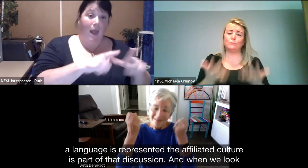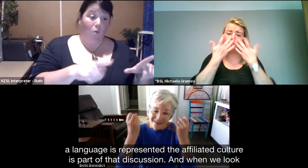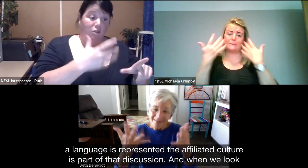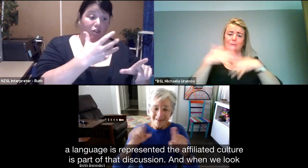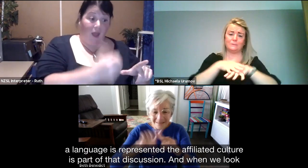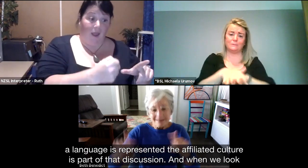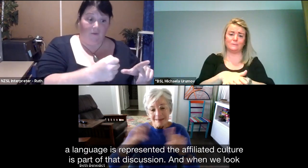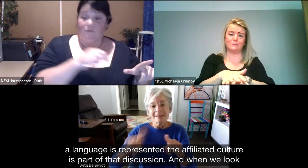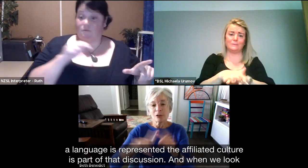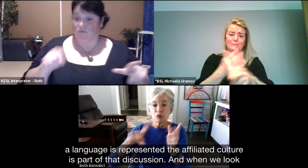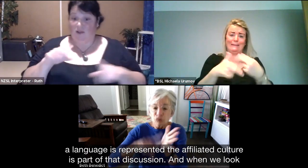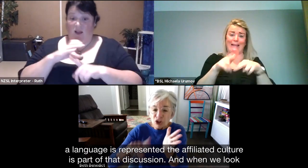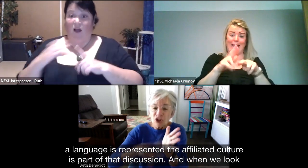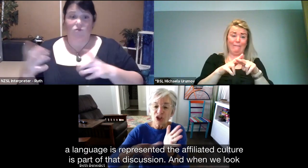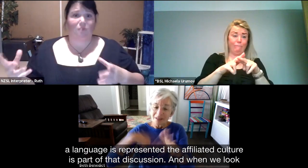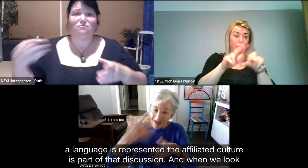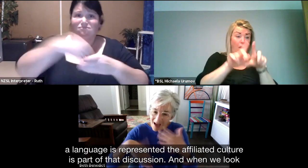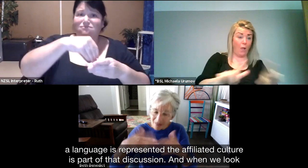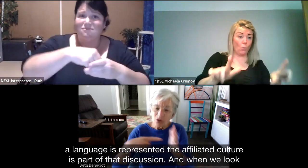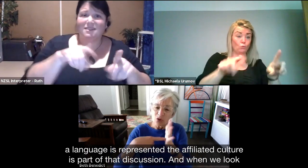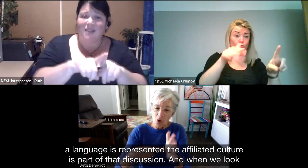culture is part of that discussion.